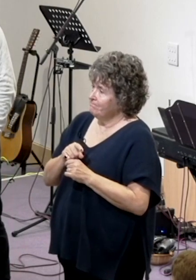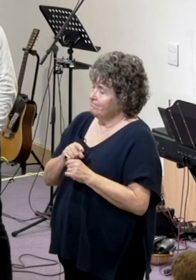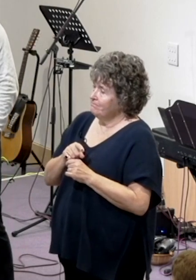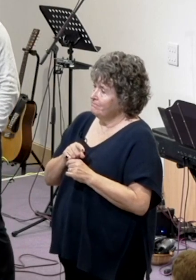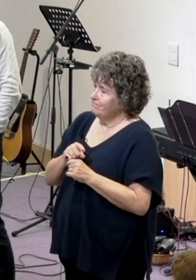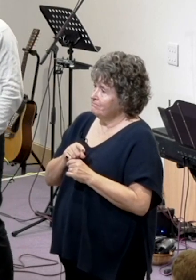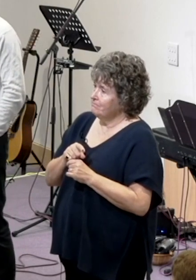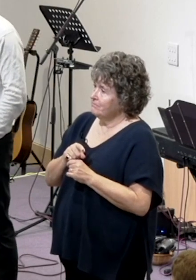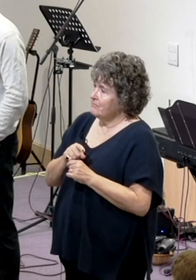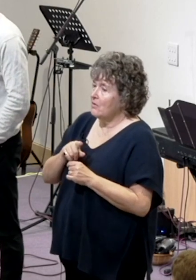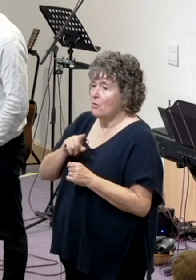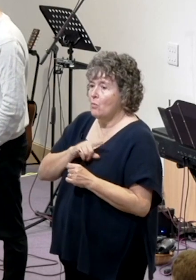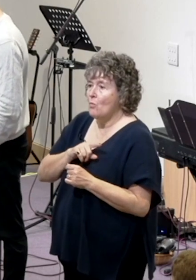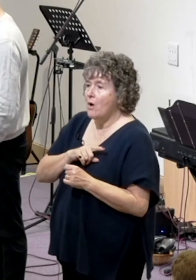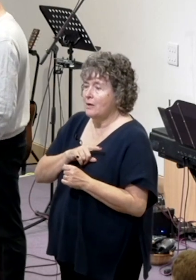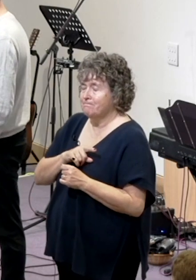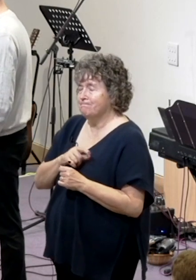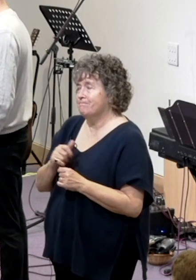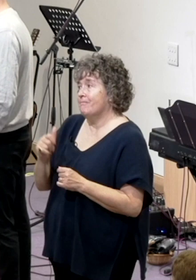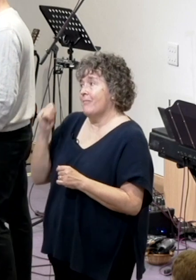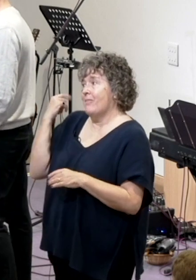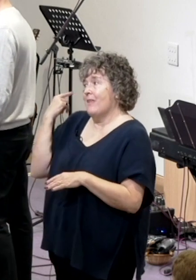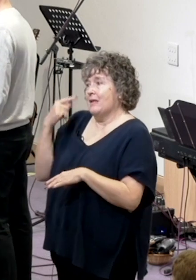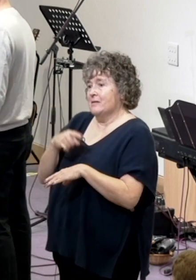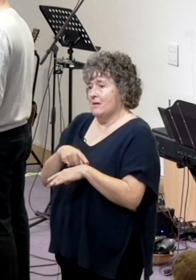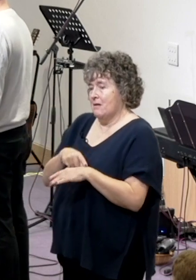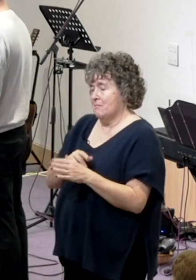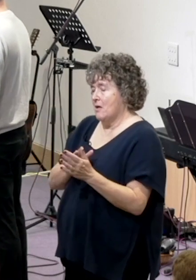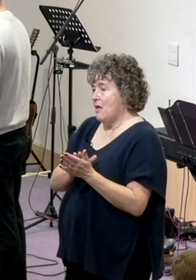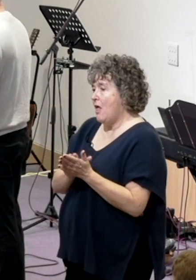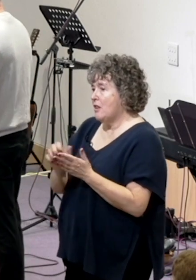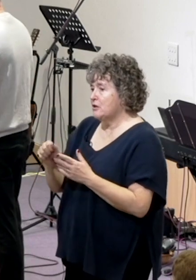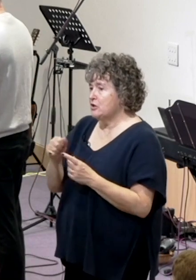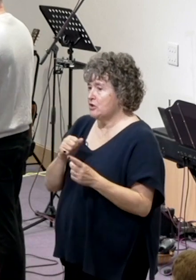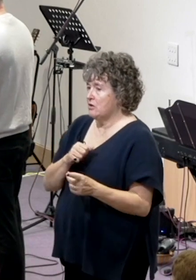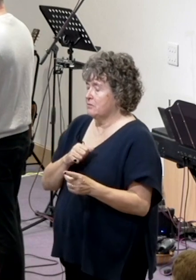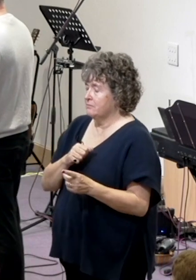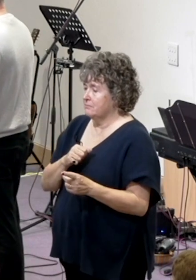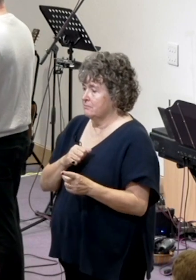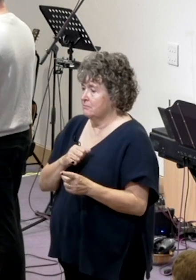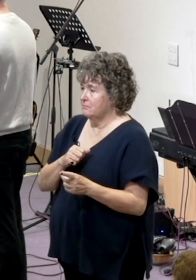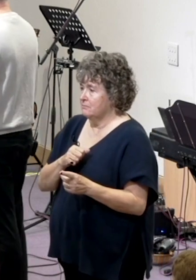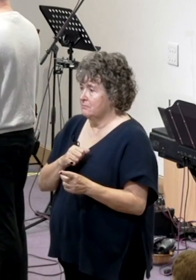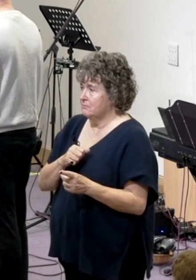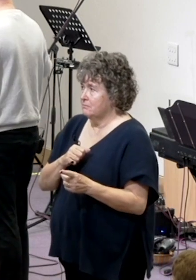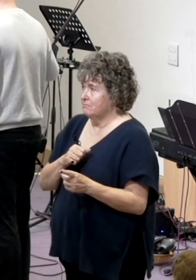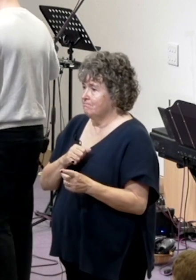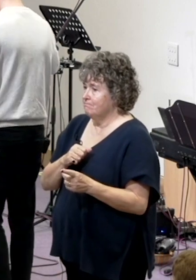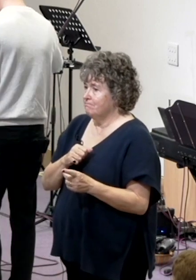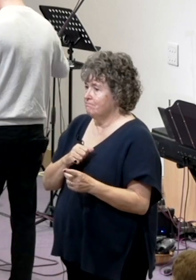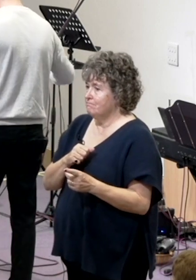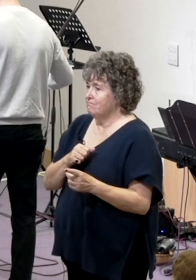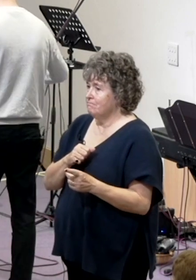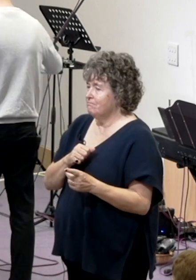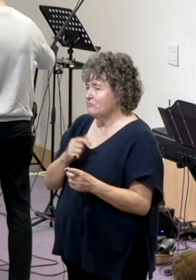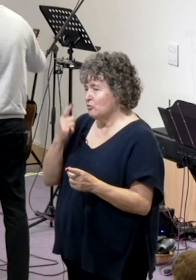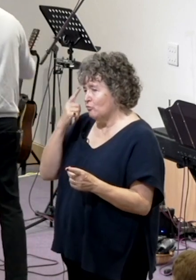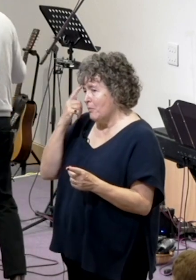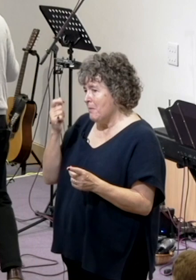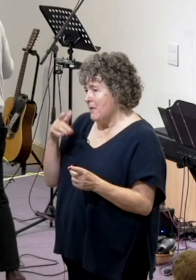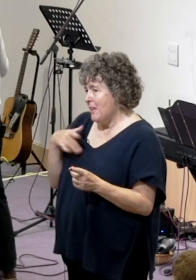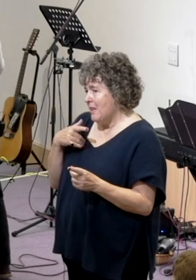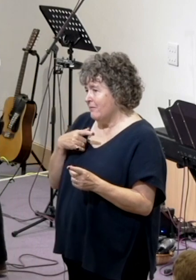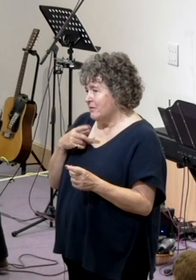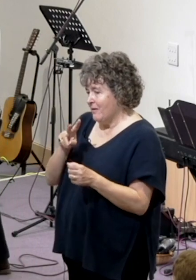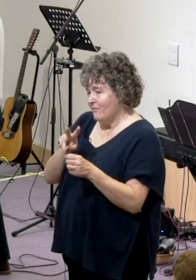In his culture, it would have been impossible in a small